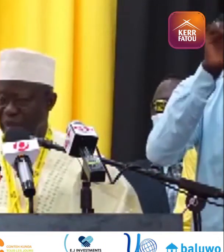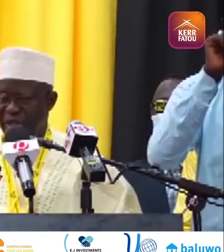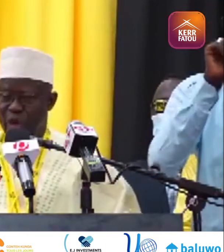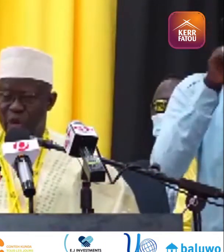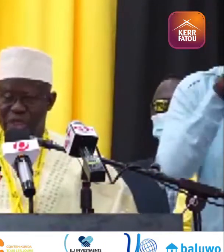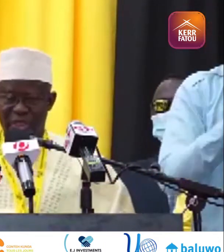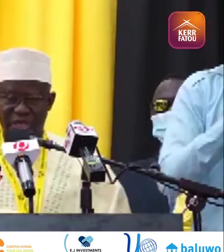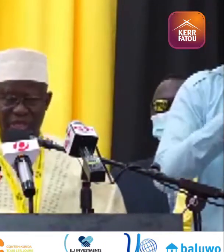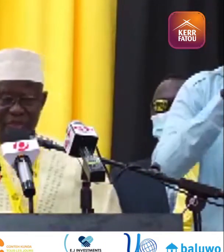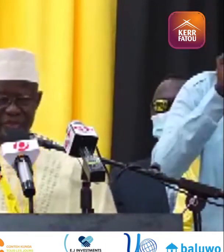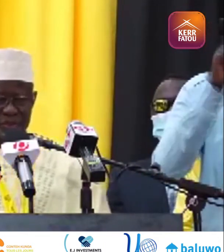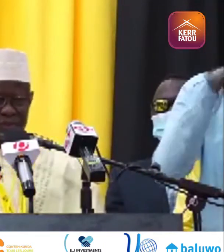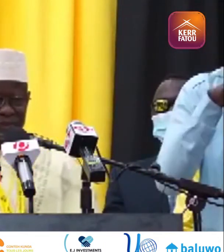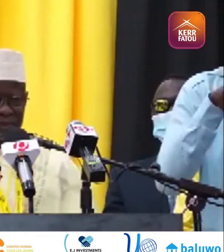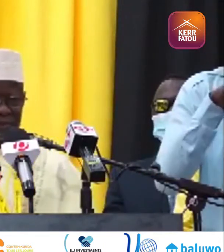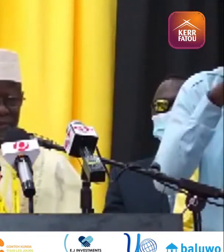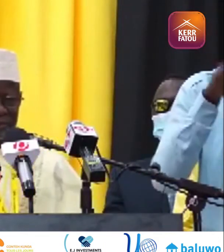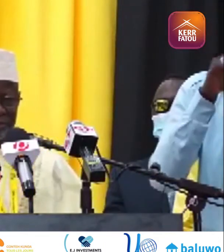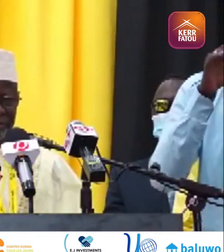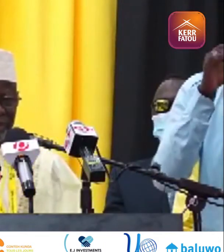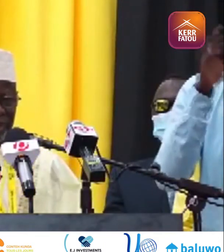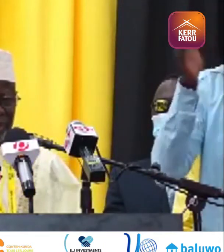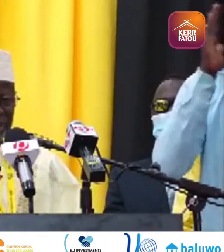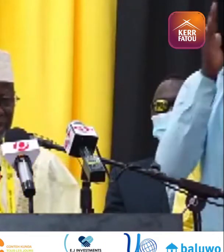Tujereng with the Yellow Sisters.